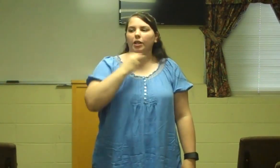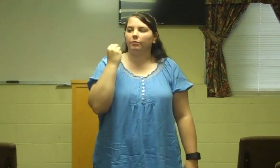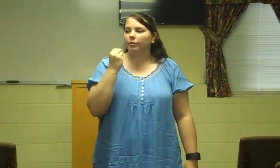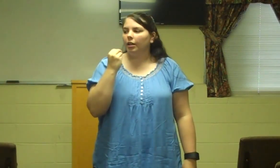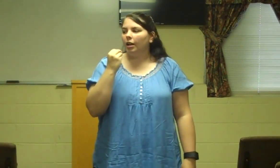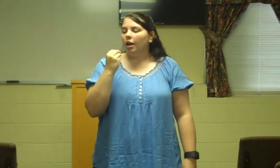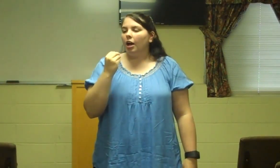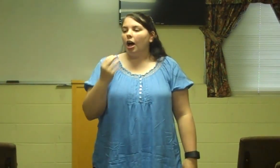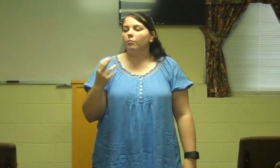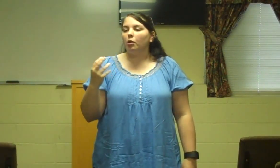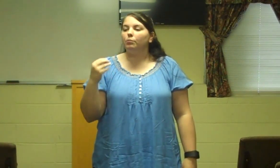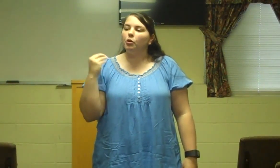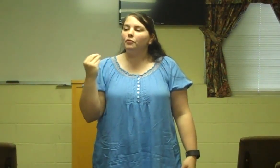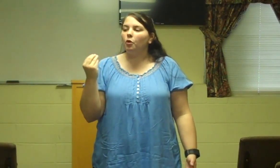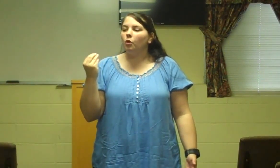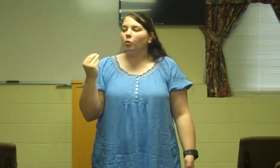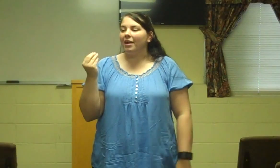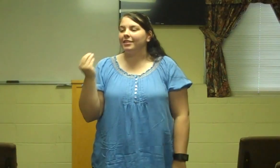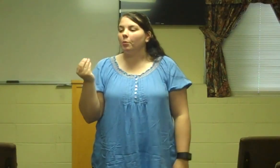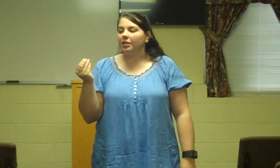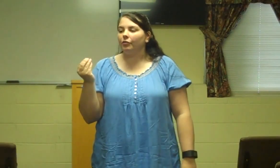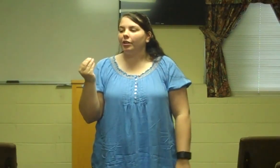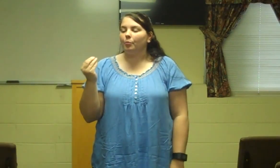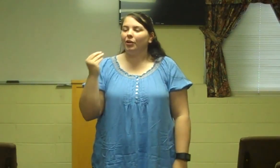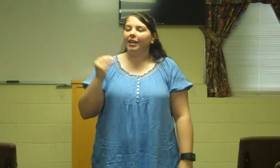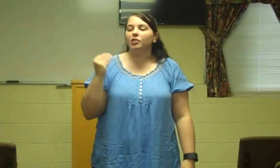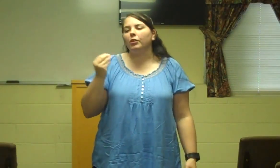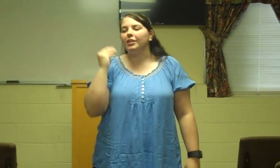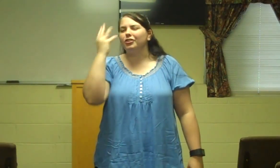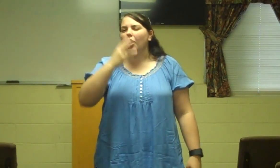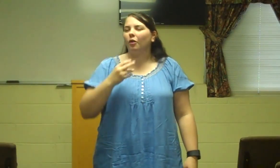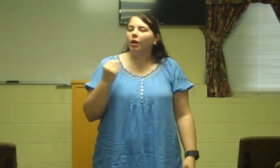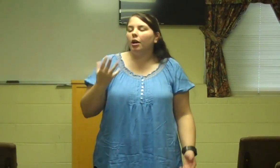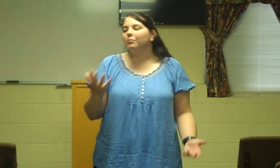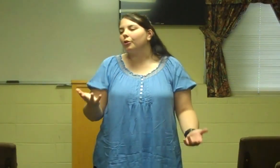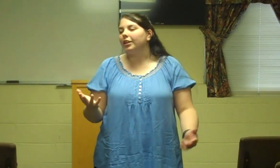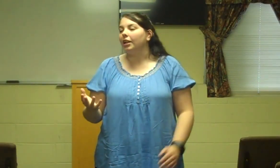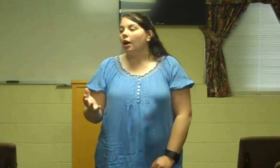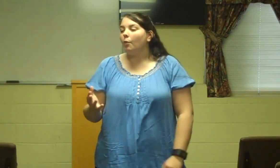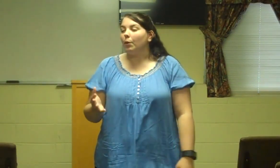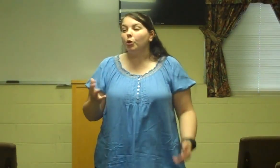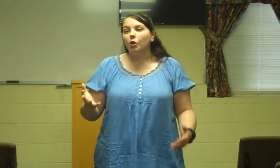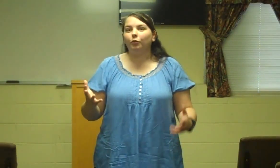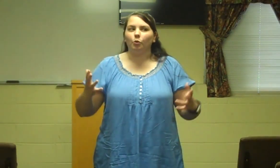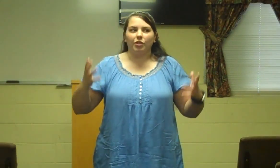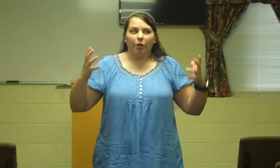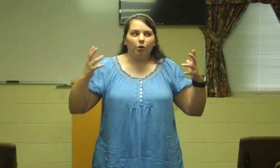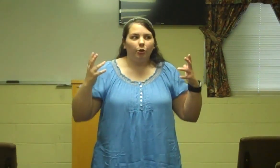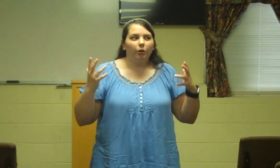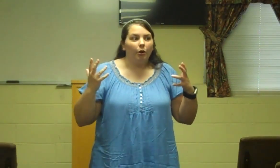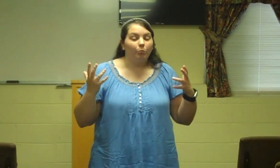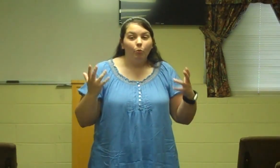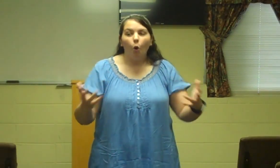pretty. Beautiful, what makes it a little bit different than pretty, because pretty is, pretty. But beautiful was like